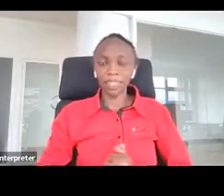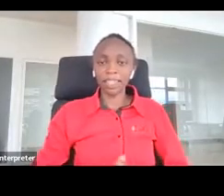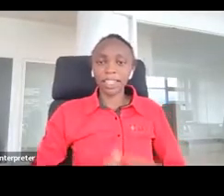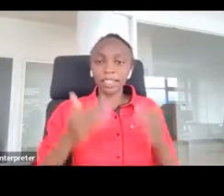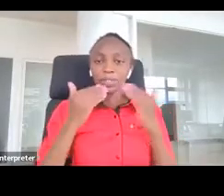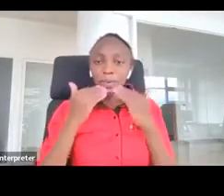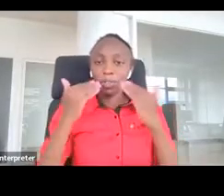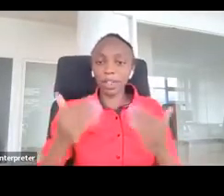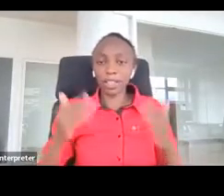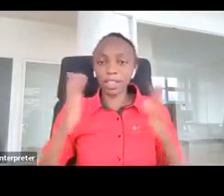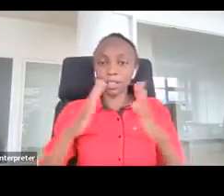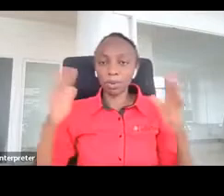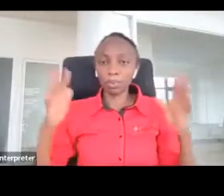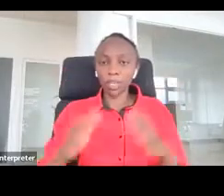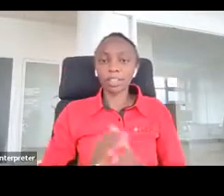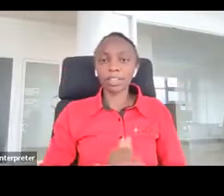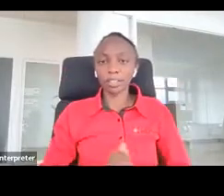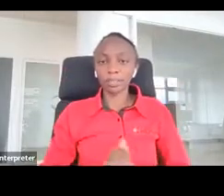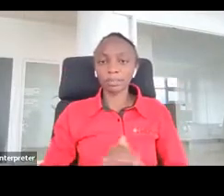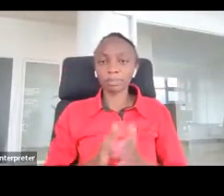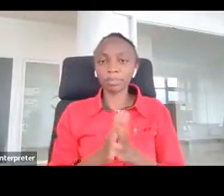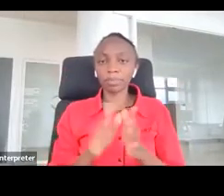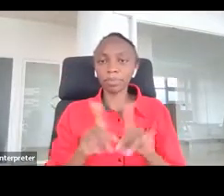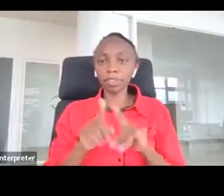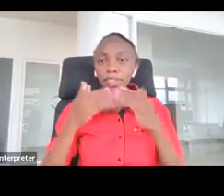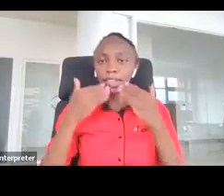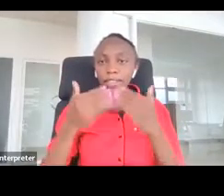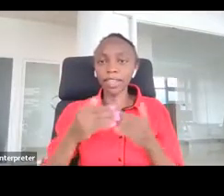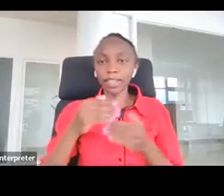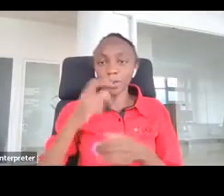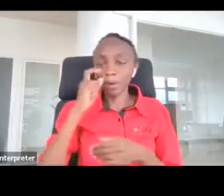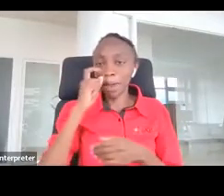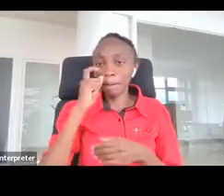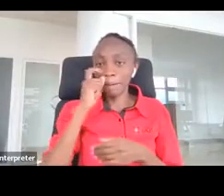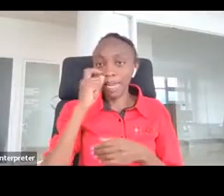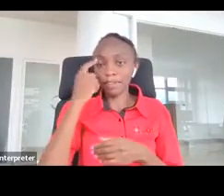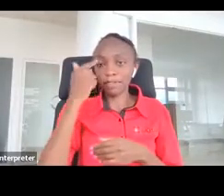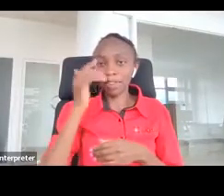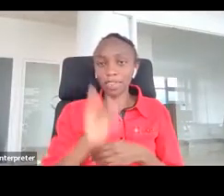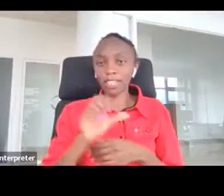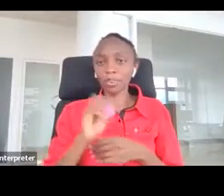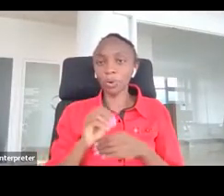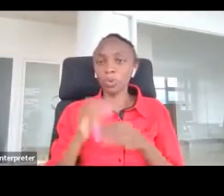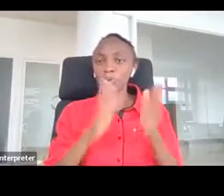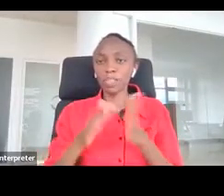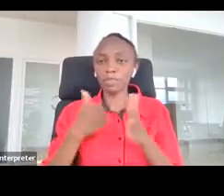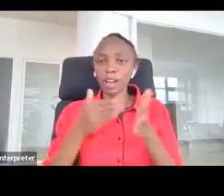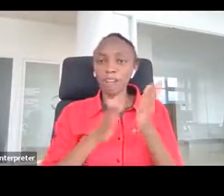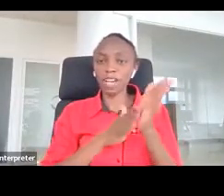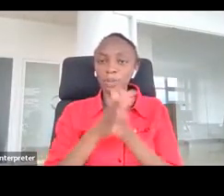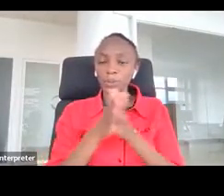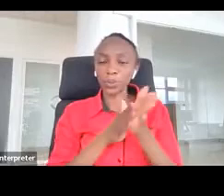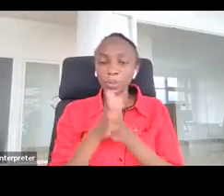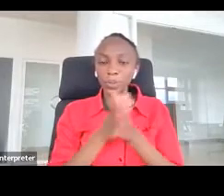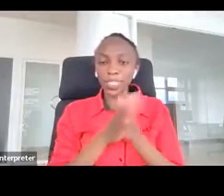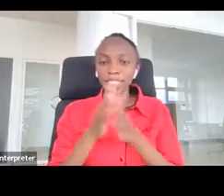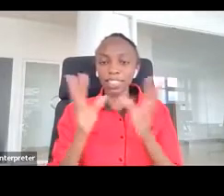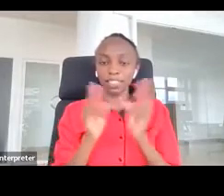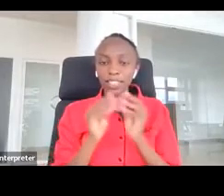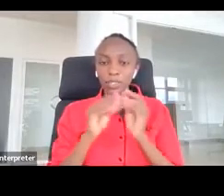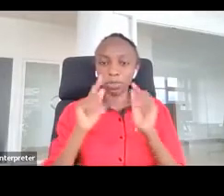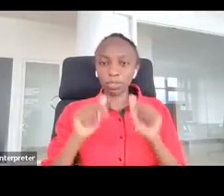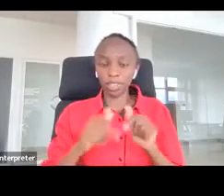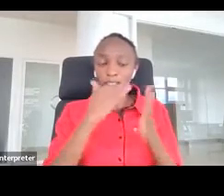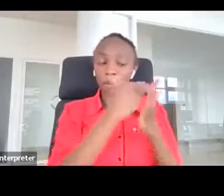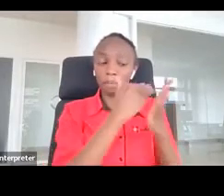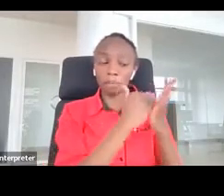for that. And thank you, Emilia, as well. We're looking forward to an interesting session today. We have a program that